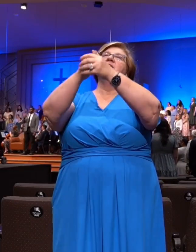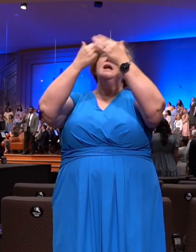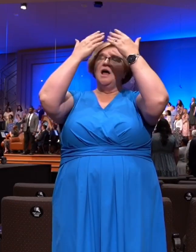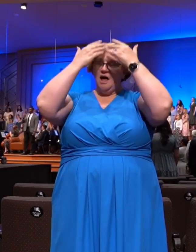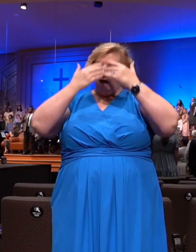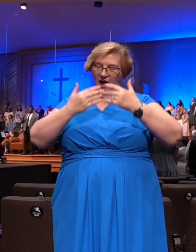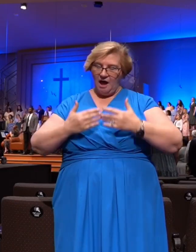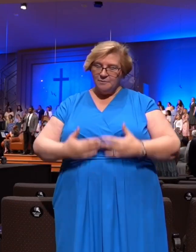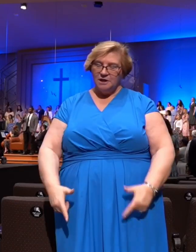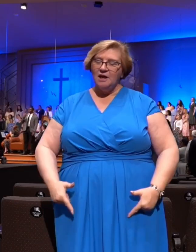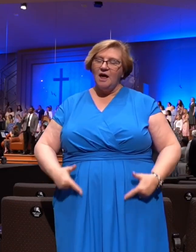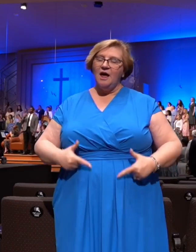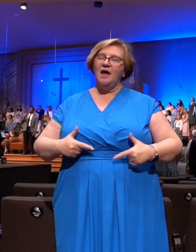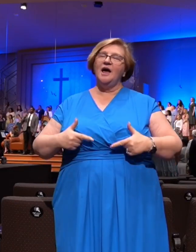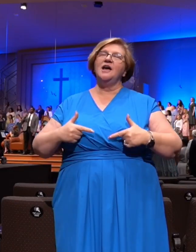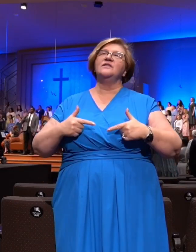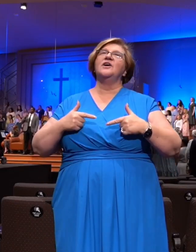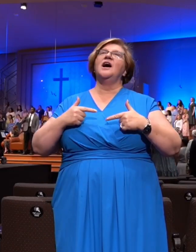Amen. I'm